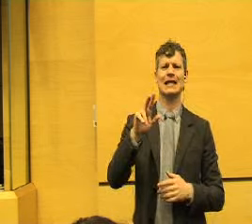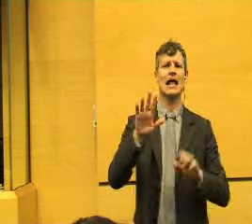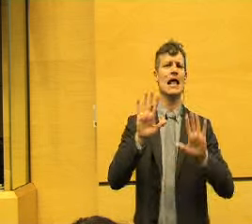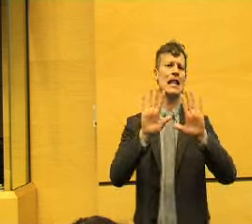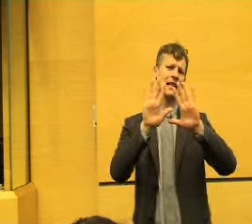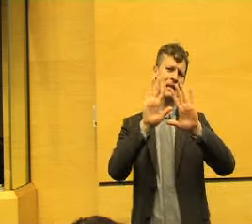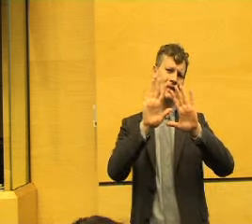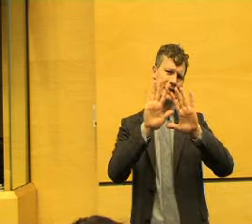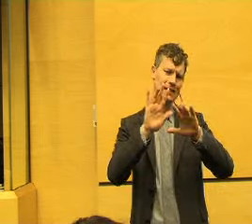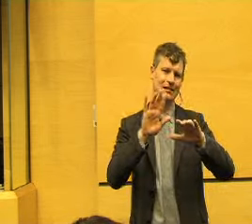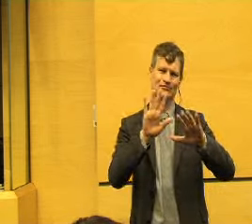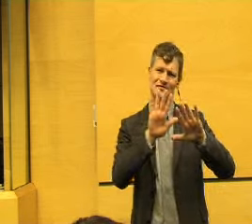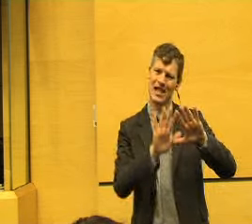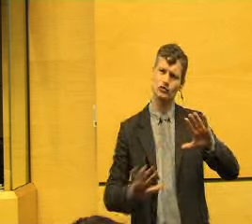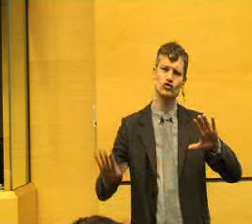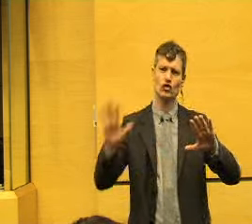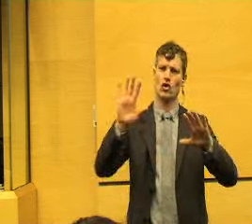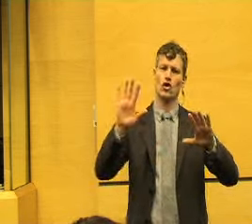with Disabilities,